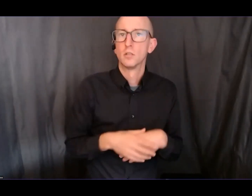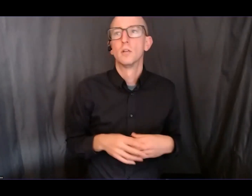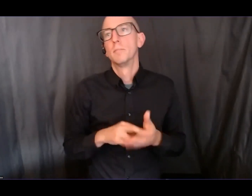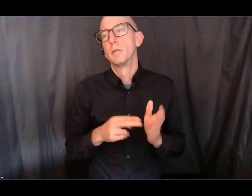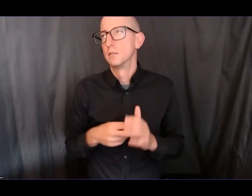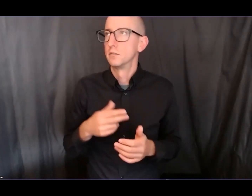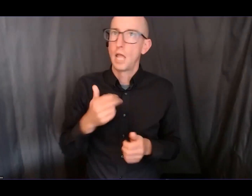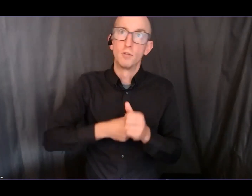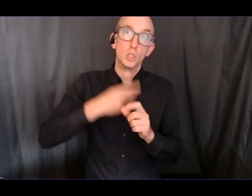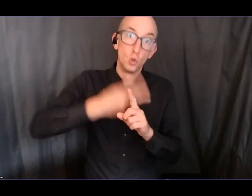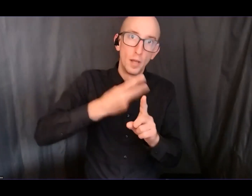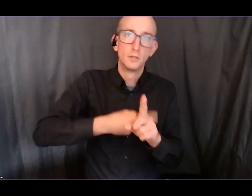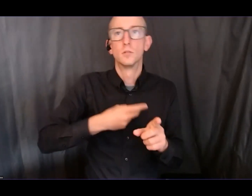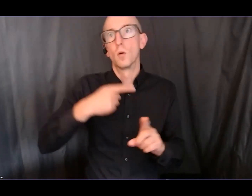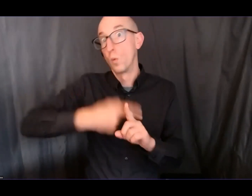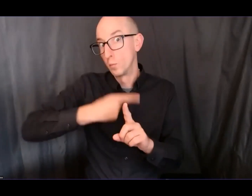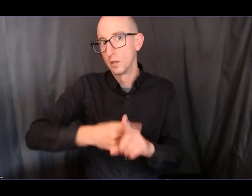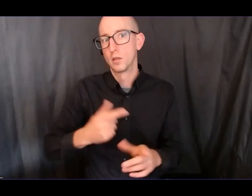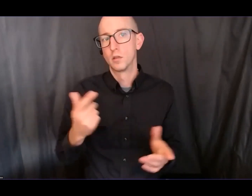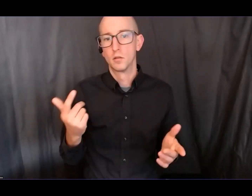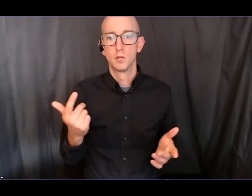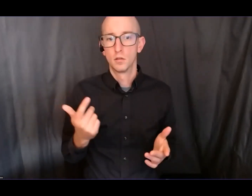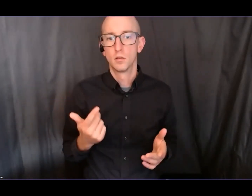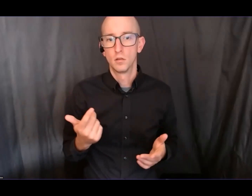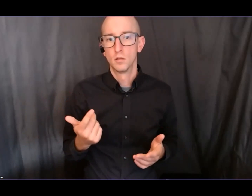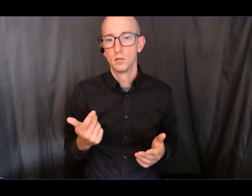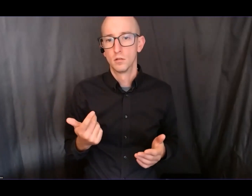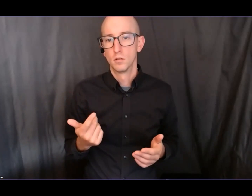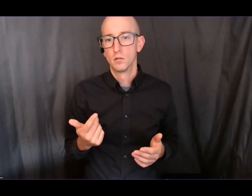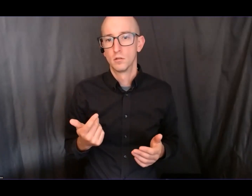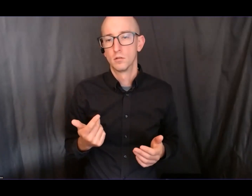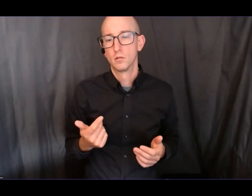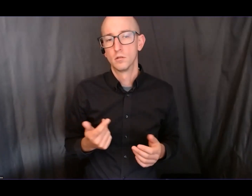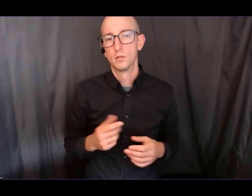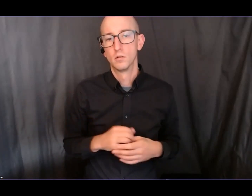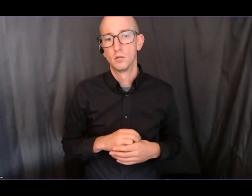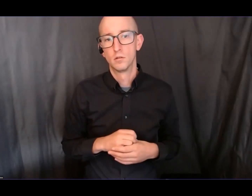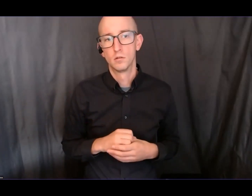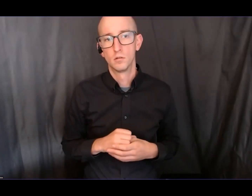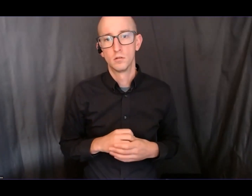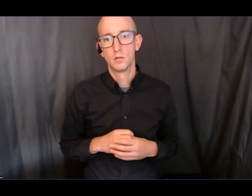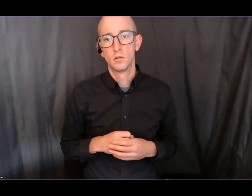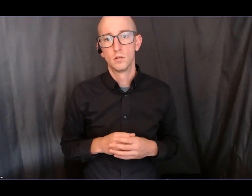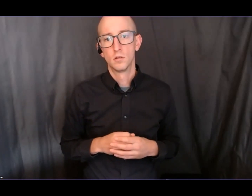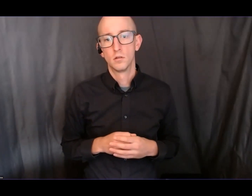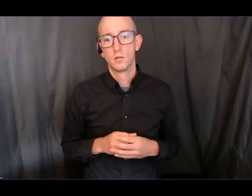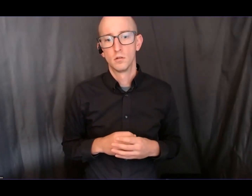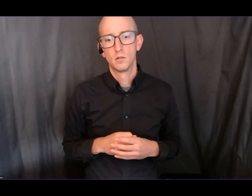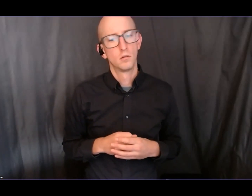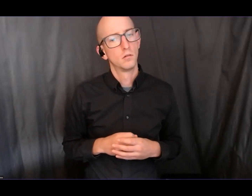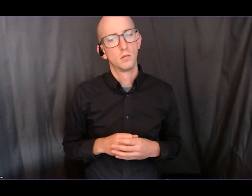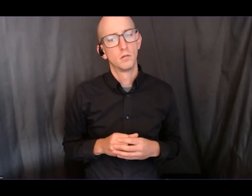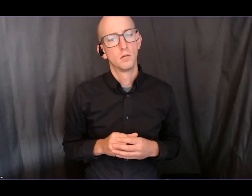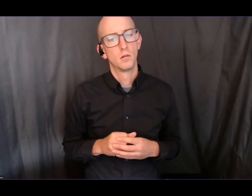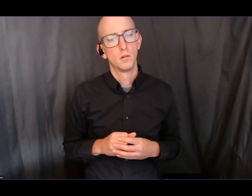we would move the needle as much as I hope. Yeah,